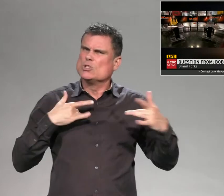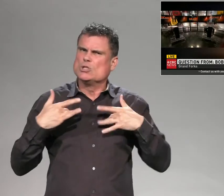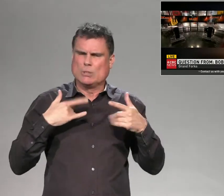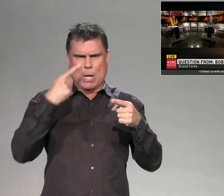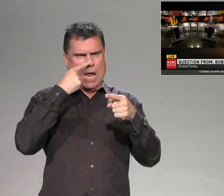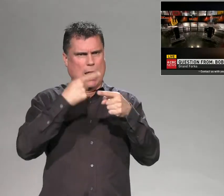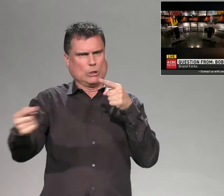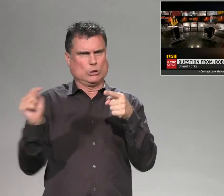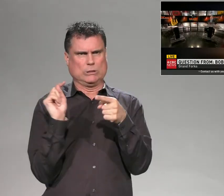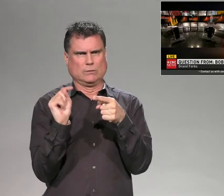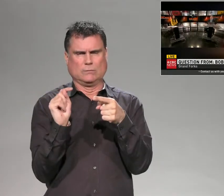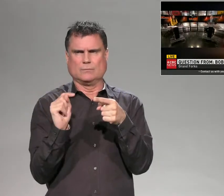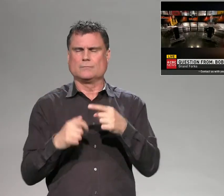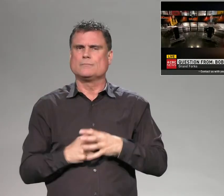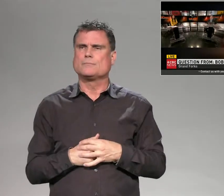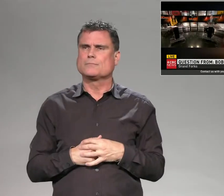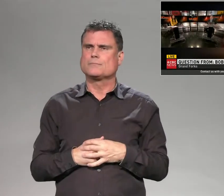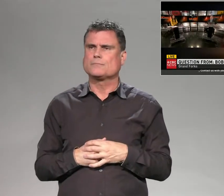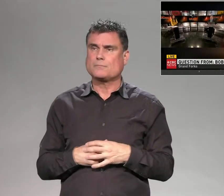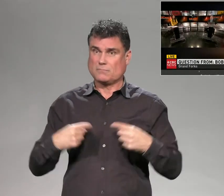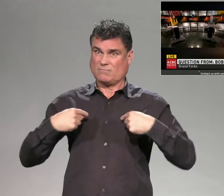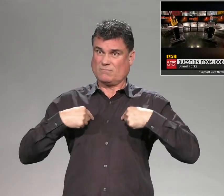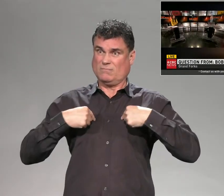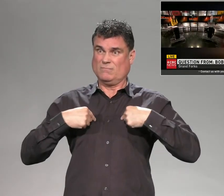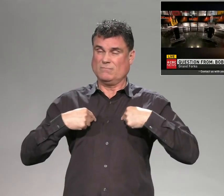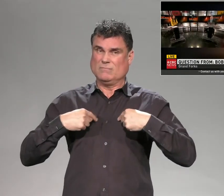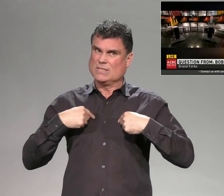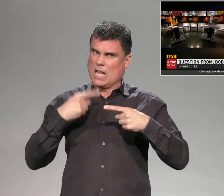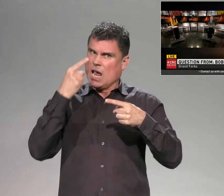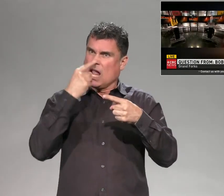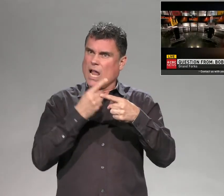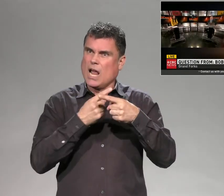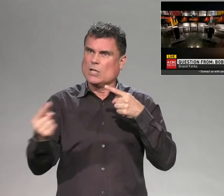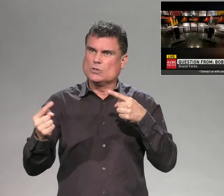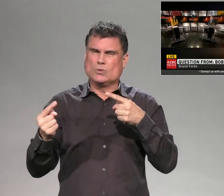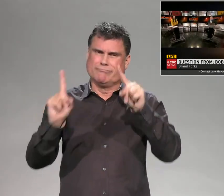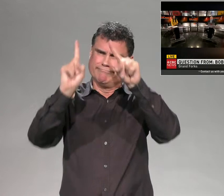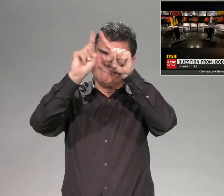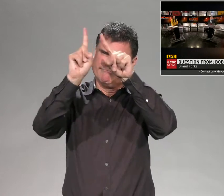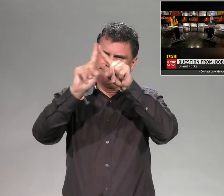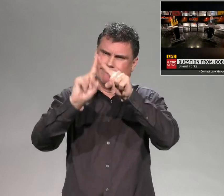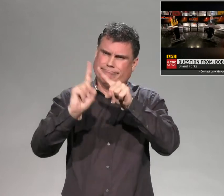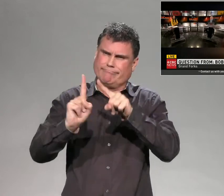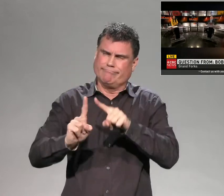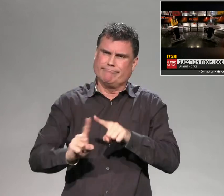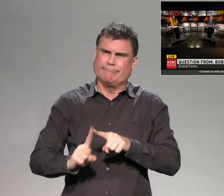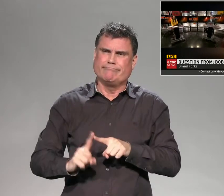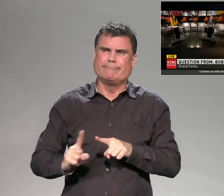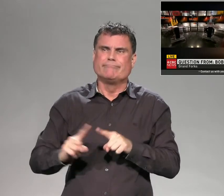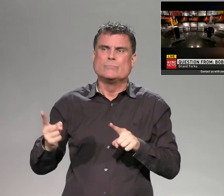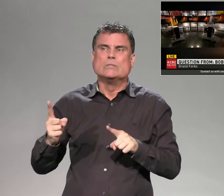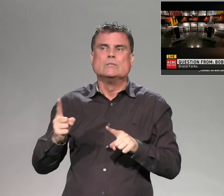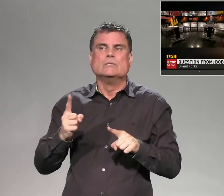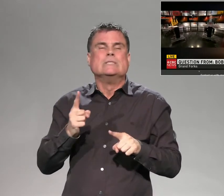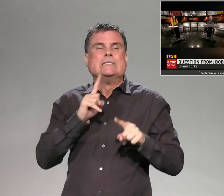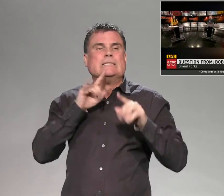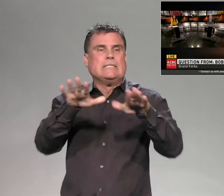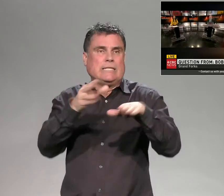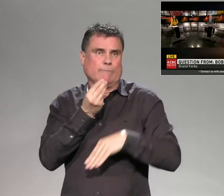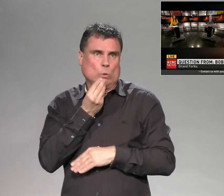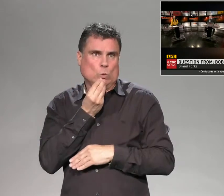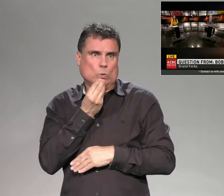those people in the world that is allergic to all seafood, basically anything from the ocean. I'm